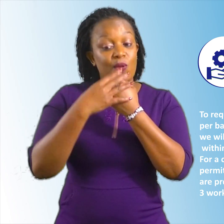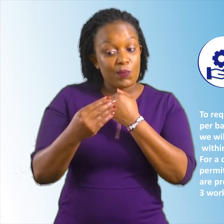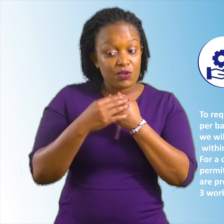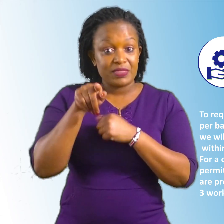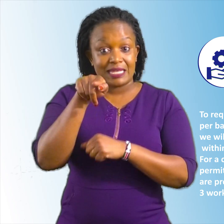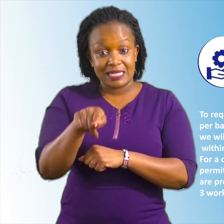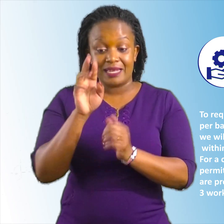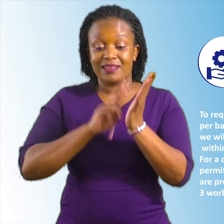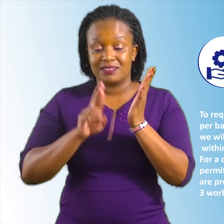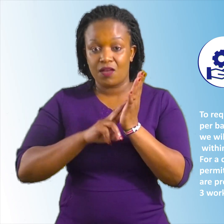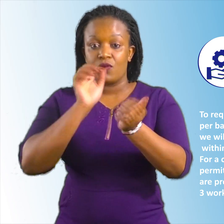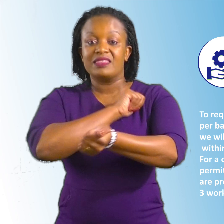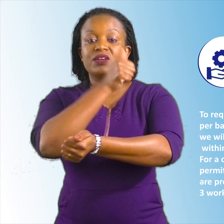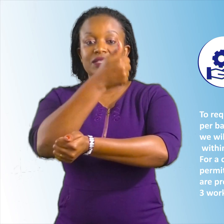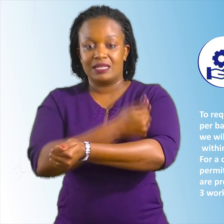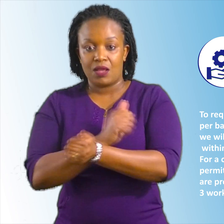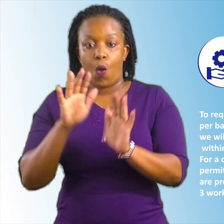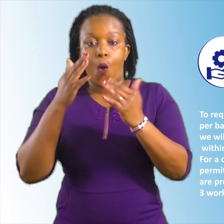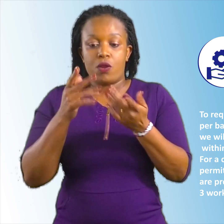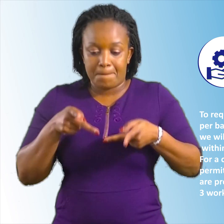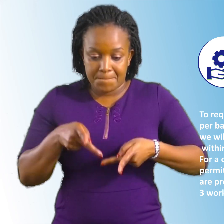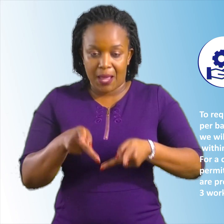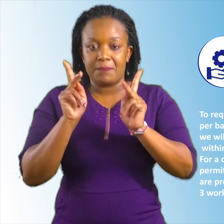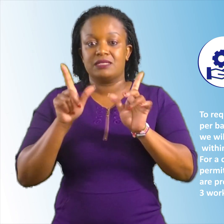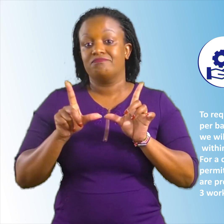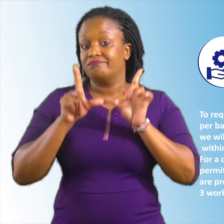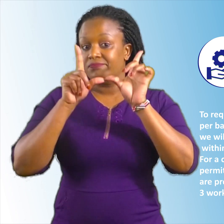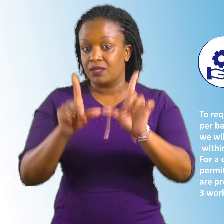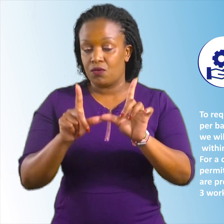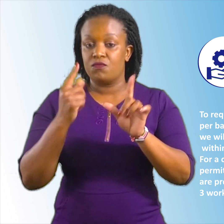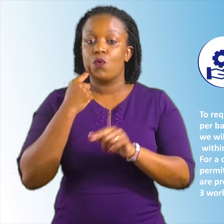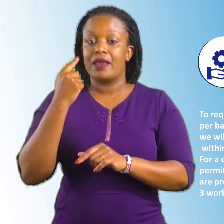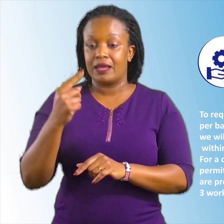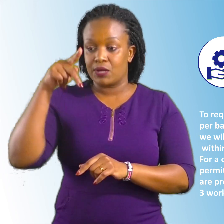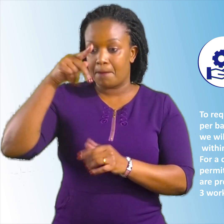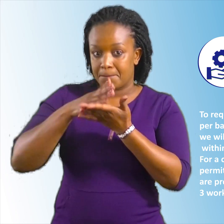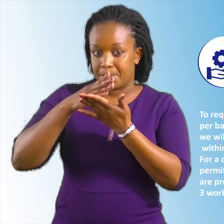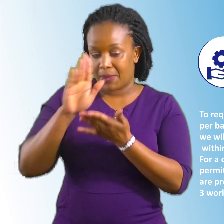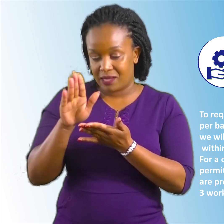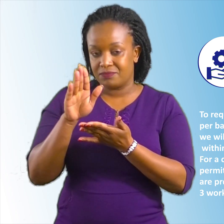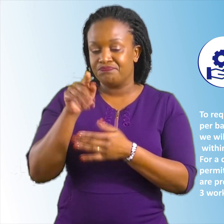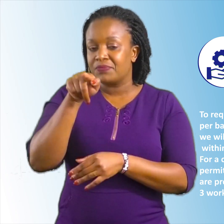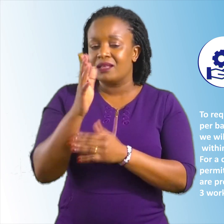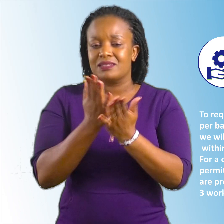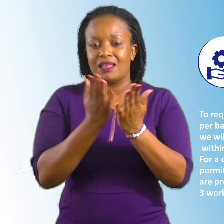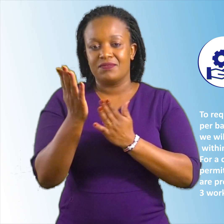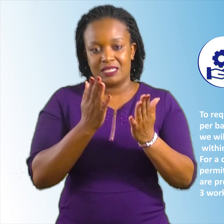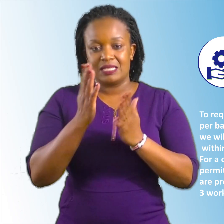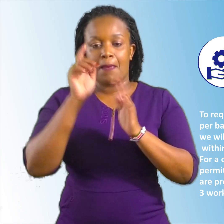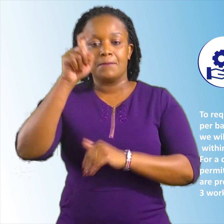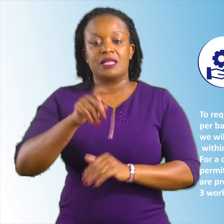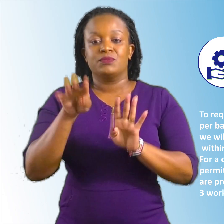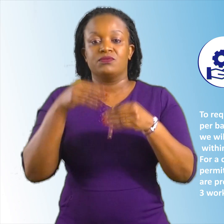copy of the Register of Authorization or Permits per 100 or part thereof, these services